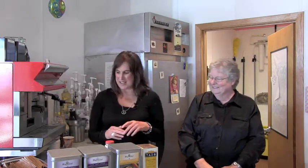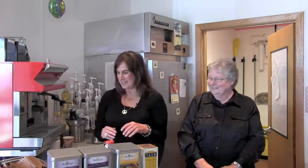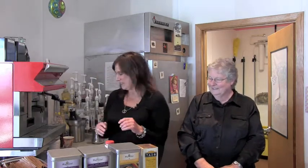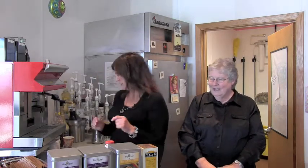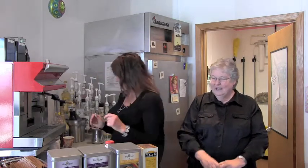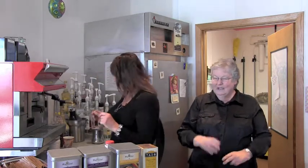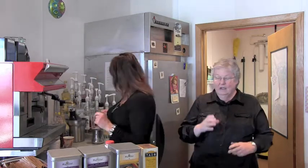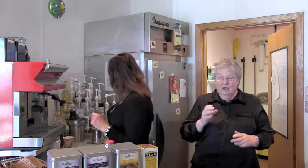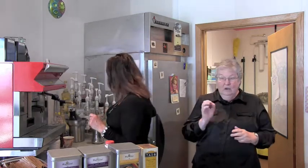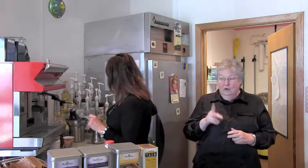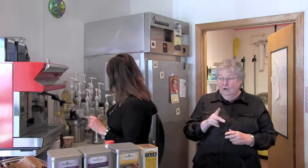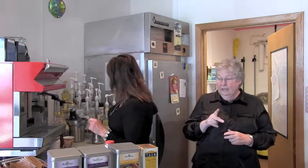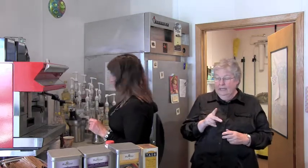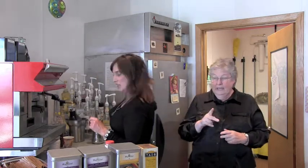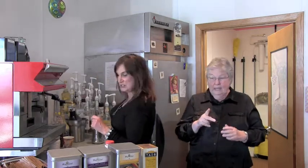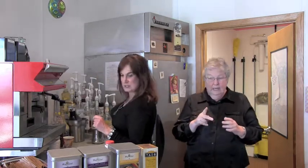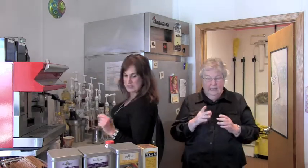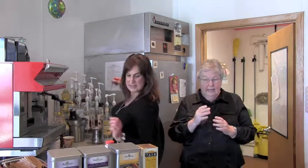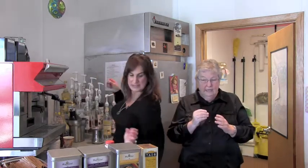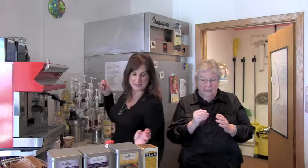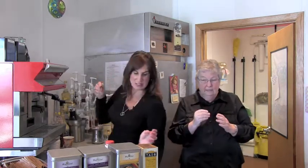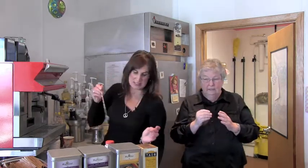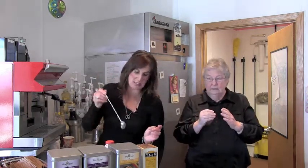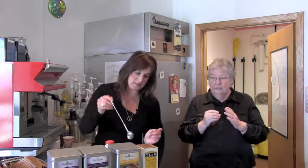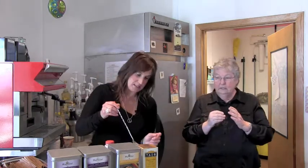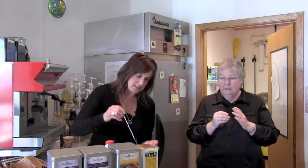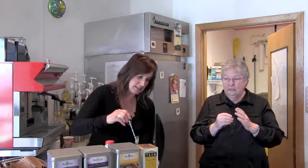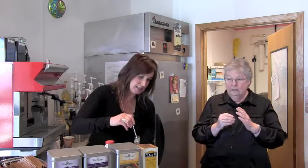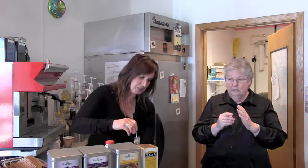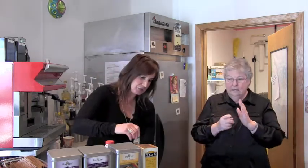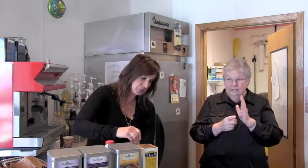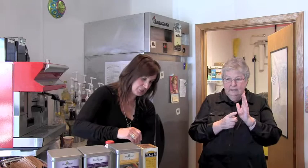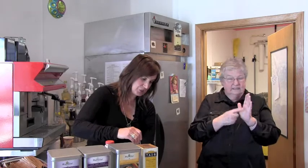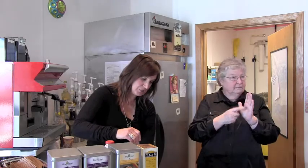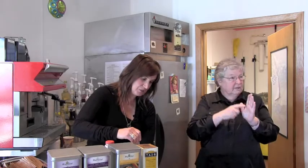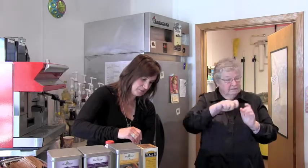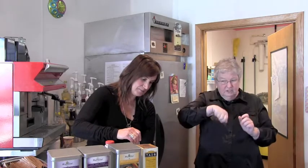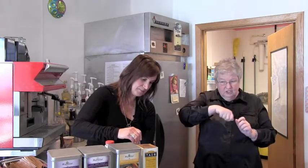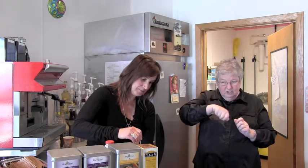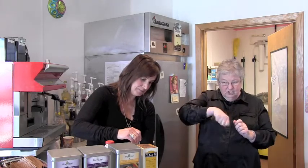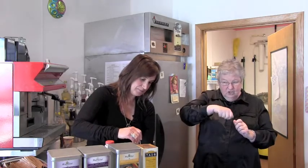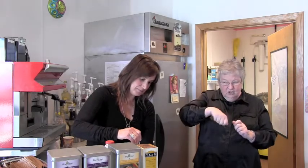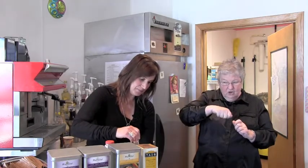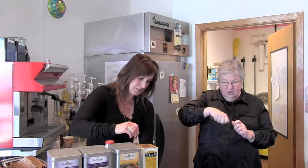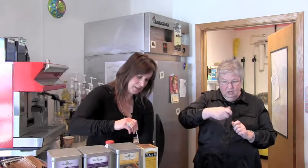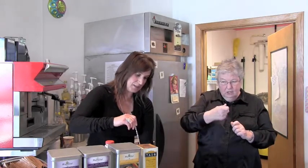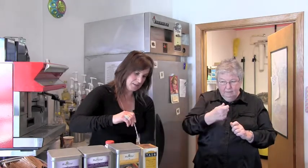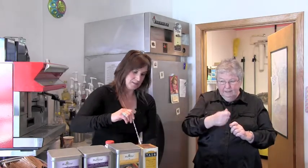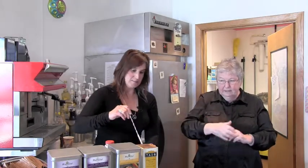Yeah. And then sometimes what I'll do is just give this a little stir.